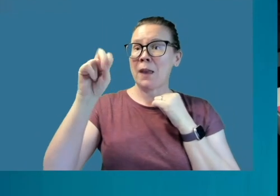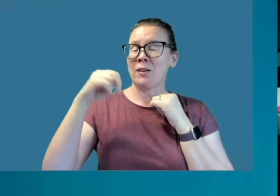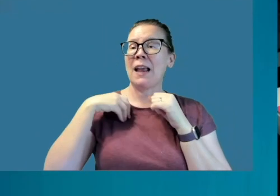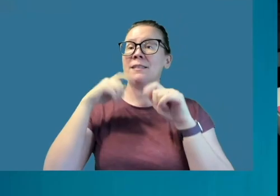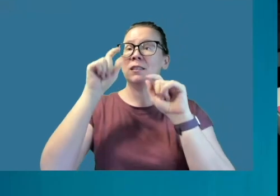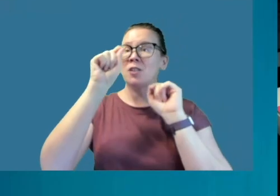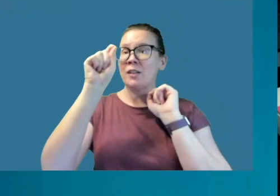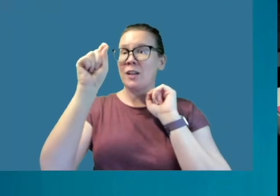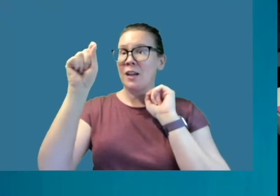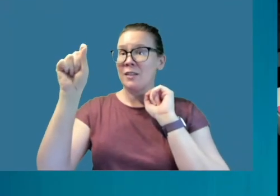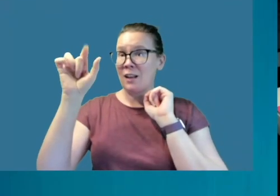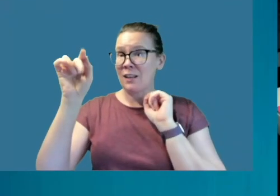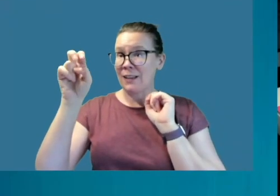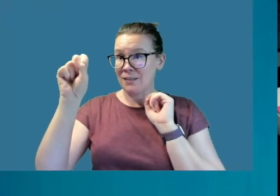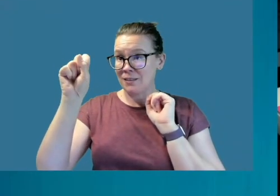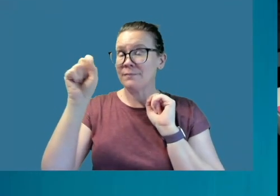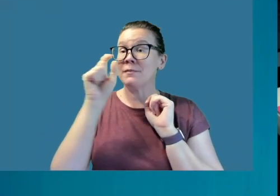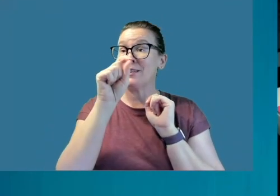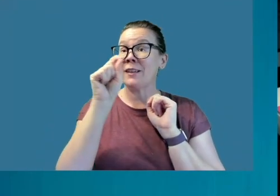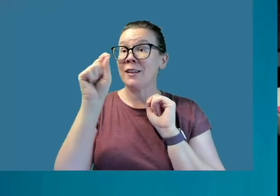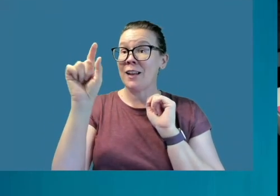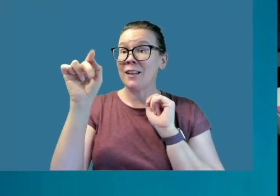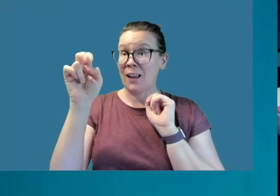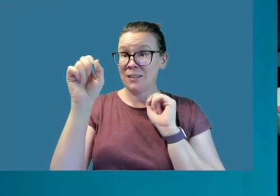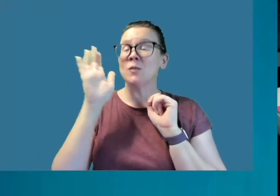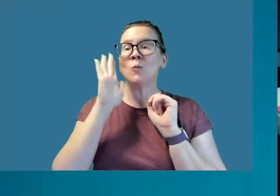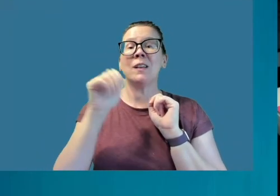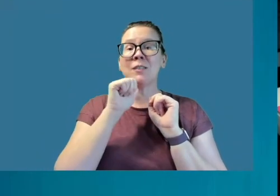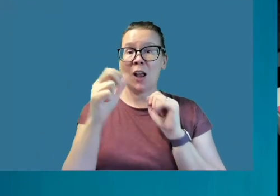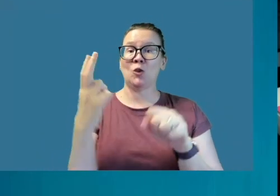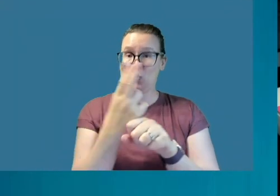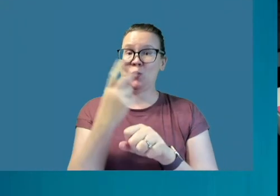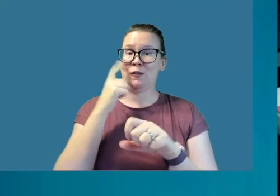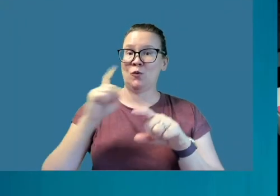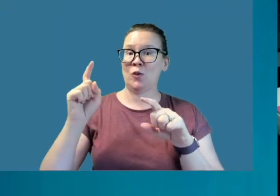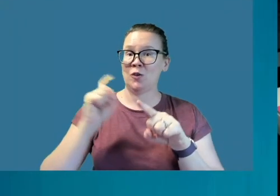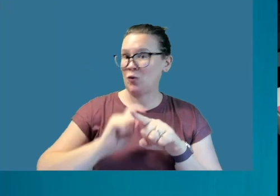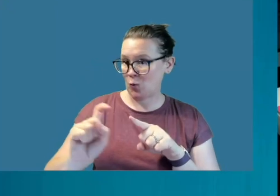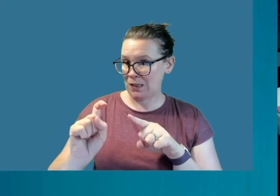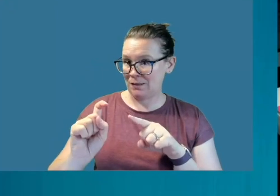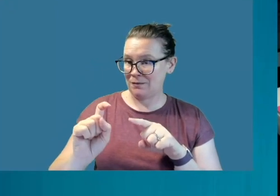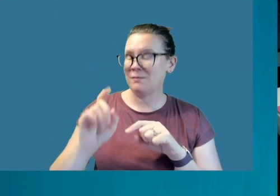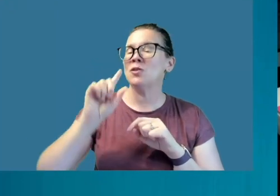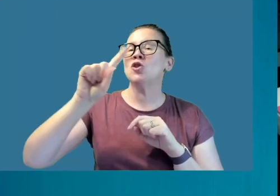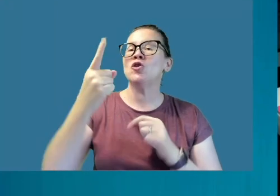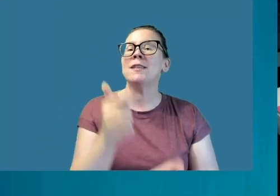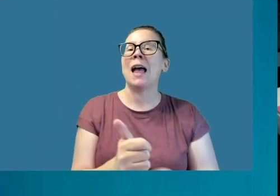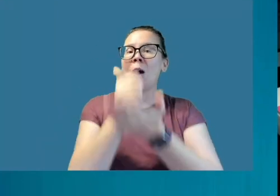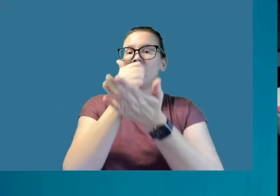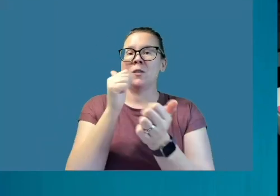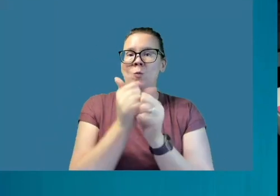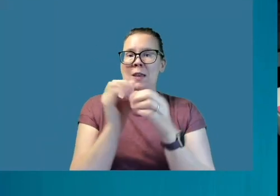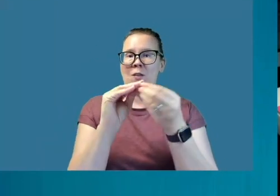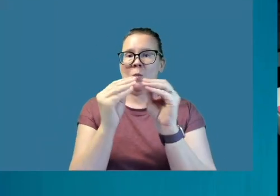So on this pattern, it happens to have these dotted or dashed lines, and you don't sew on those.